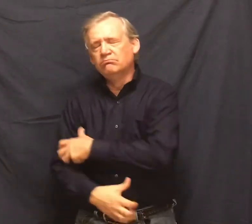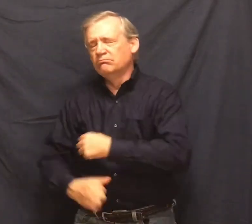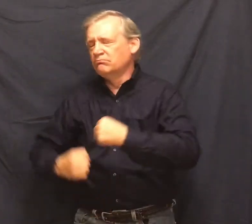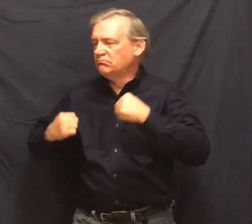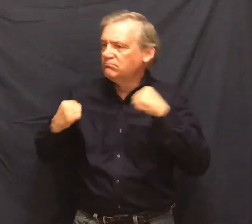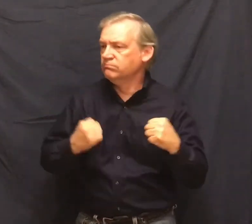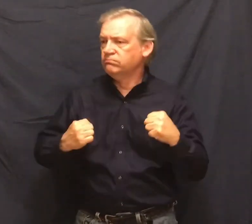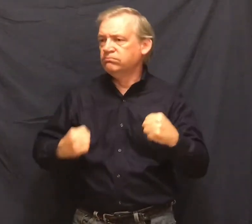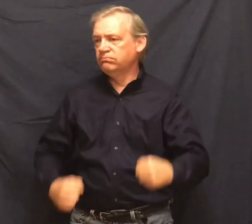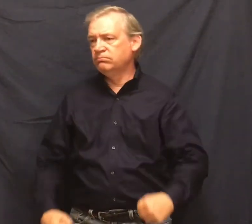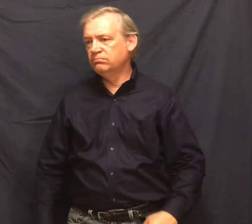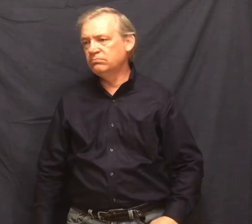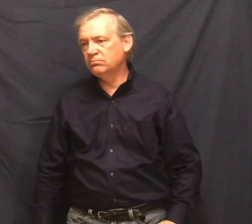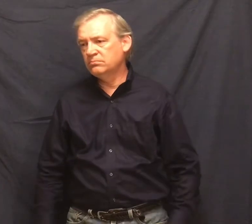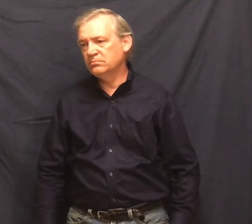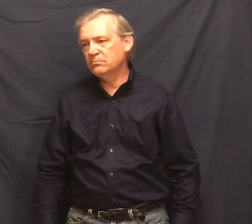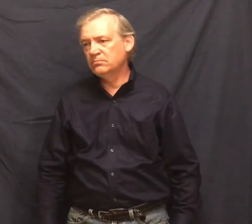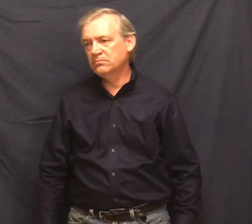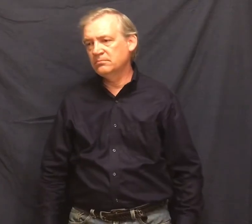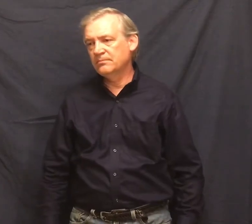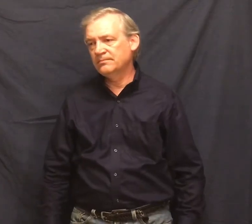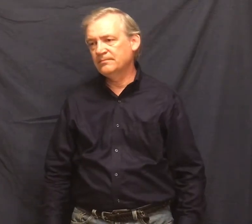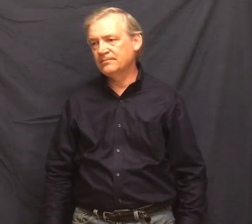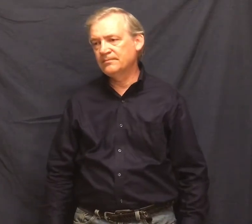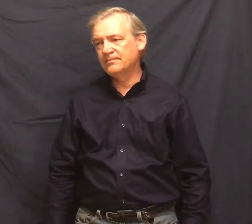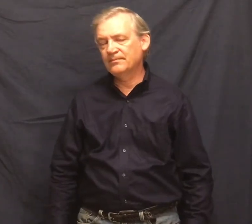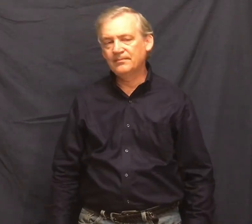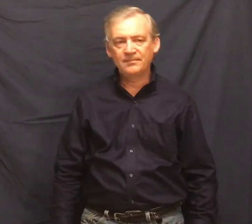"I bet he won't come in here to sleep tonight."